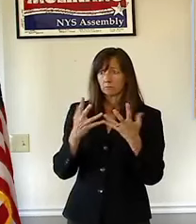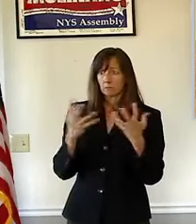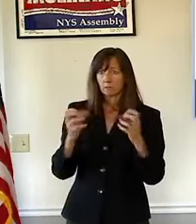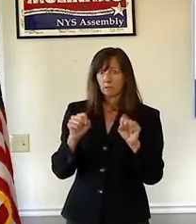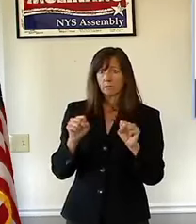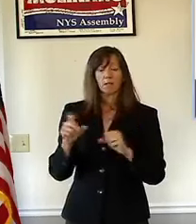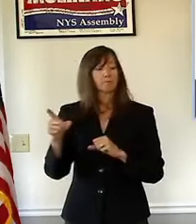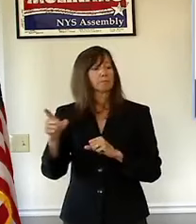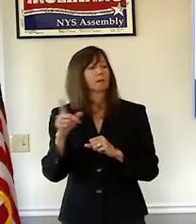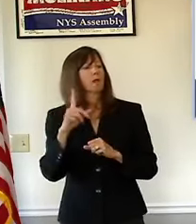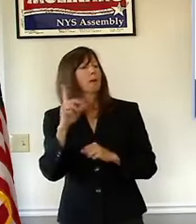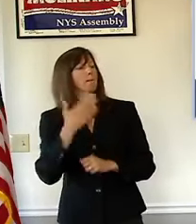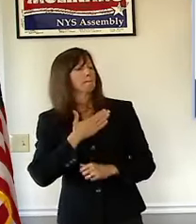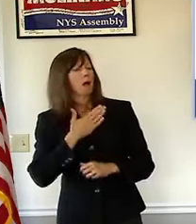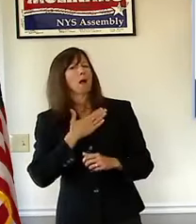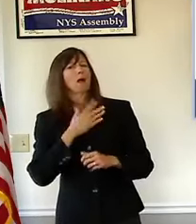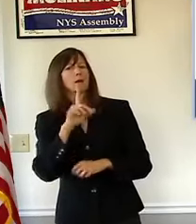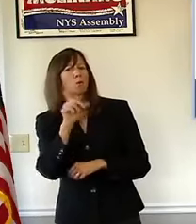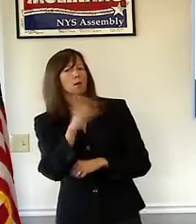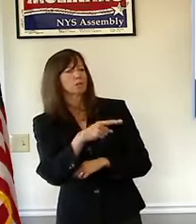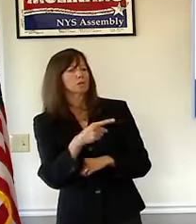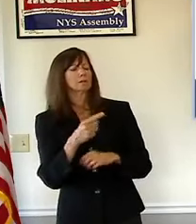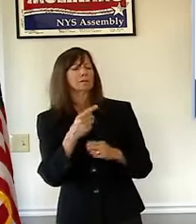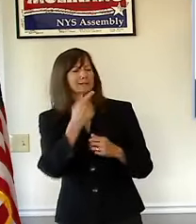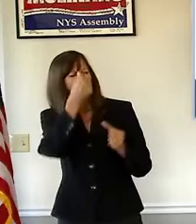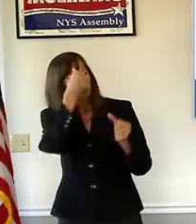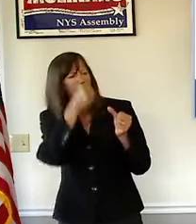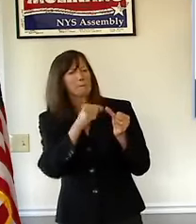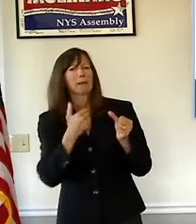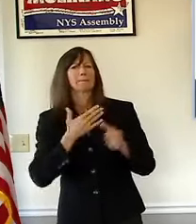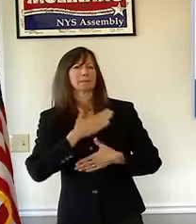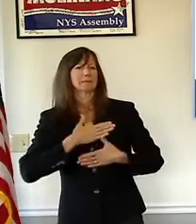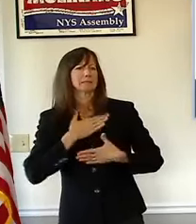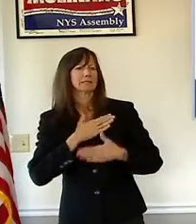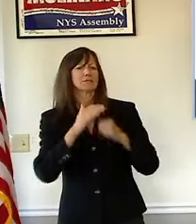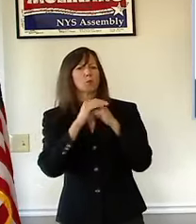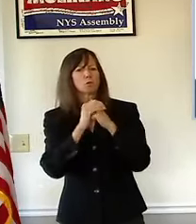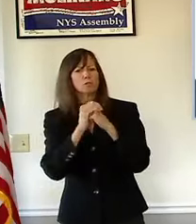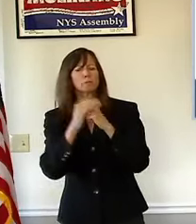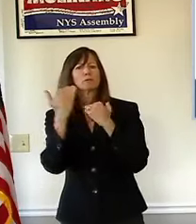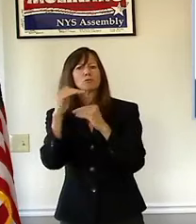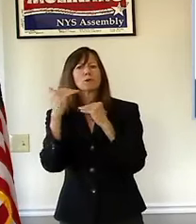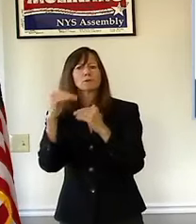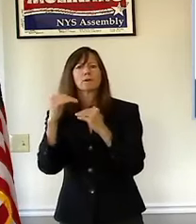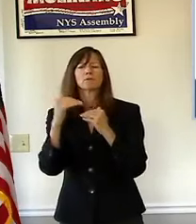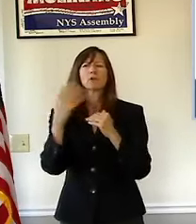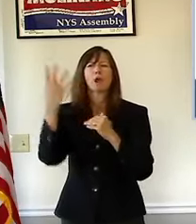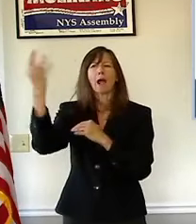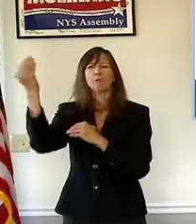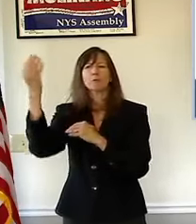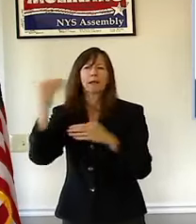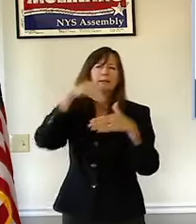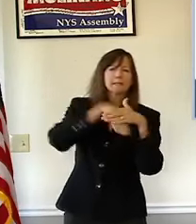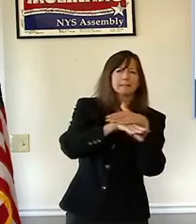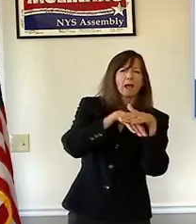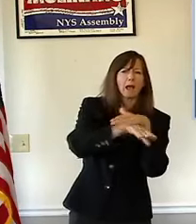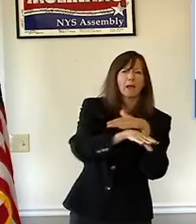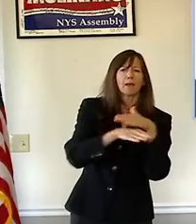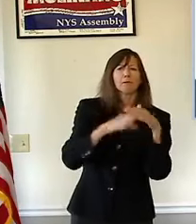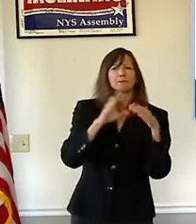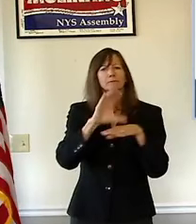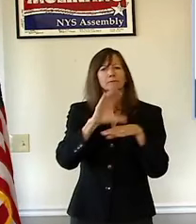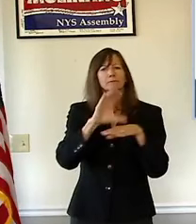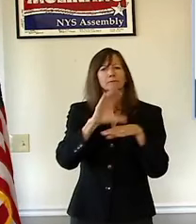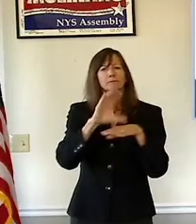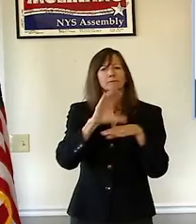can you remind me of the worship restrictions for gatherings both inside and outside in Dutchess County? Sure. So